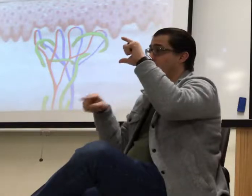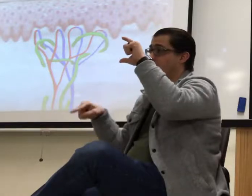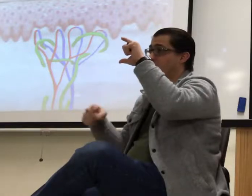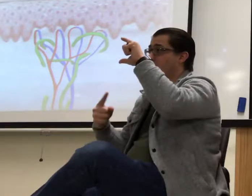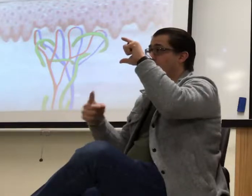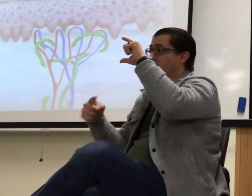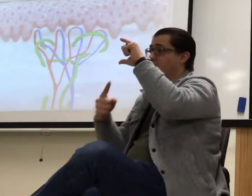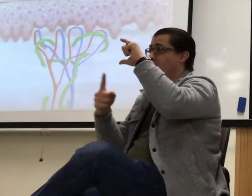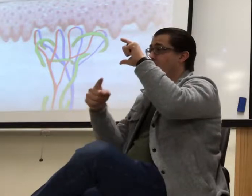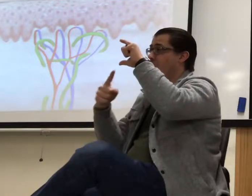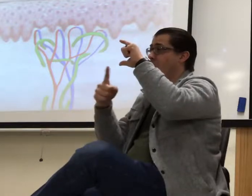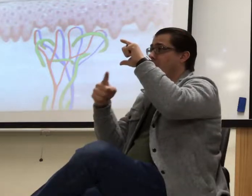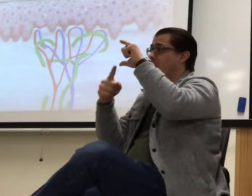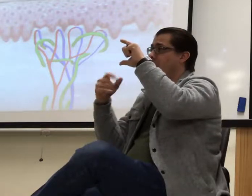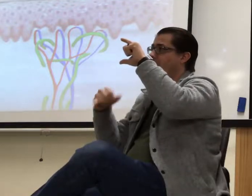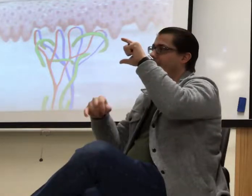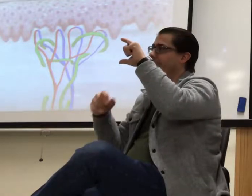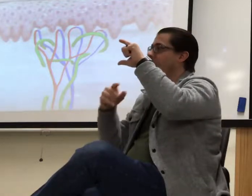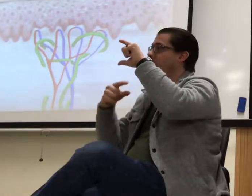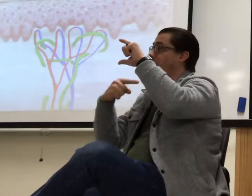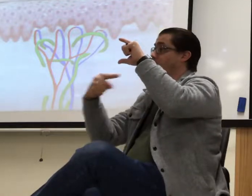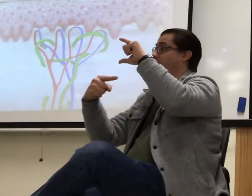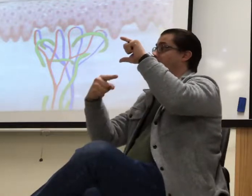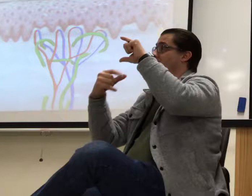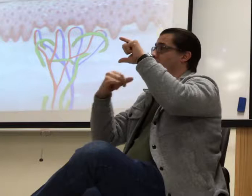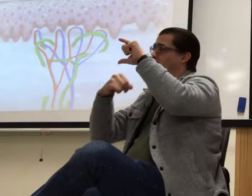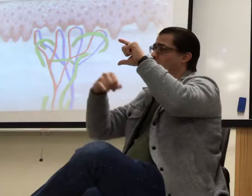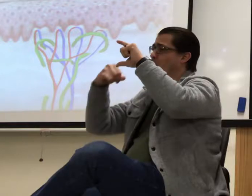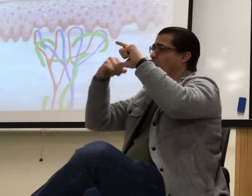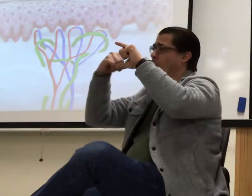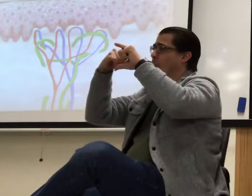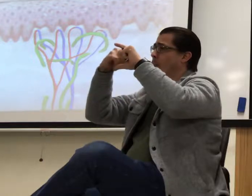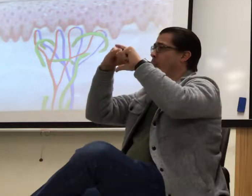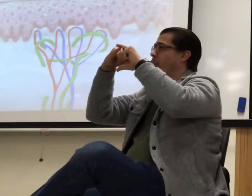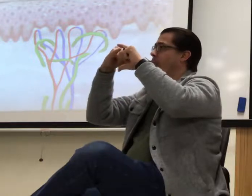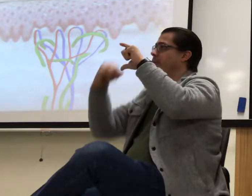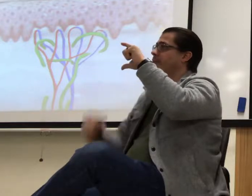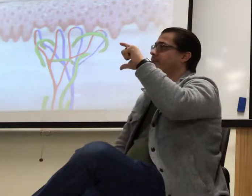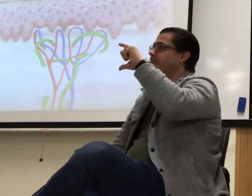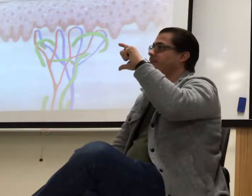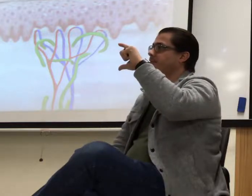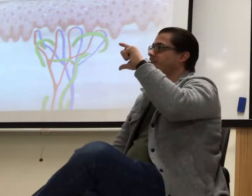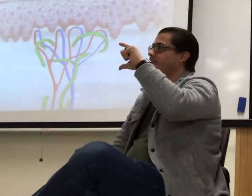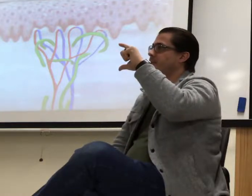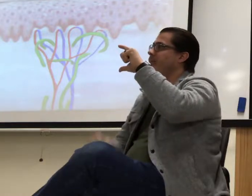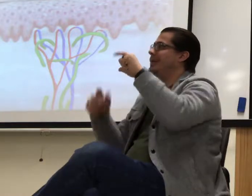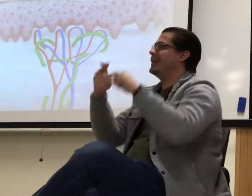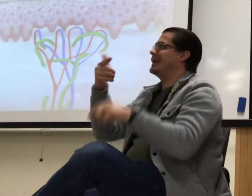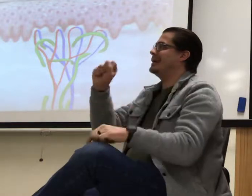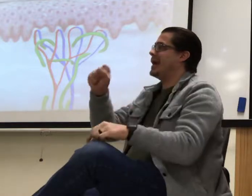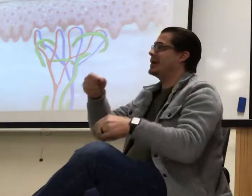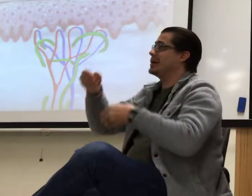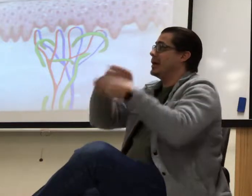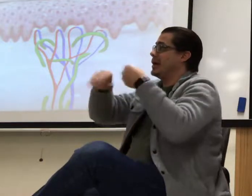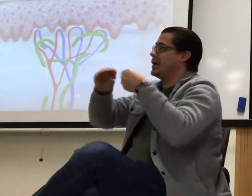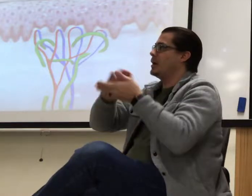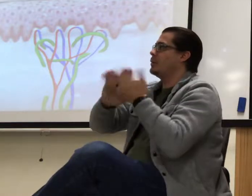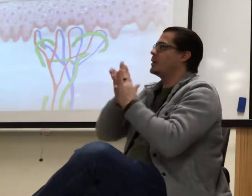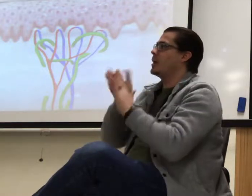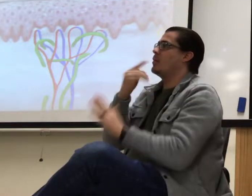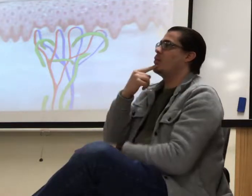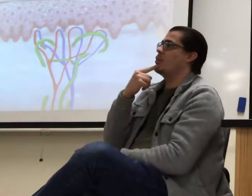It sends like a little branch all the way to the top. And then there's gas exchange, so that changes from red to